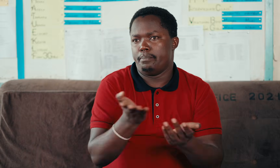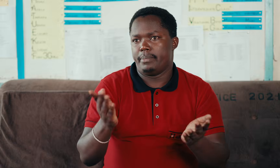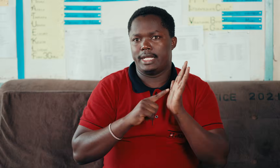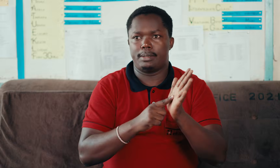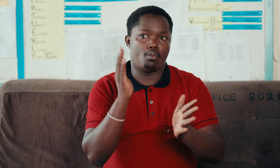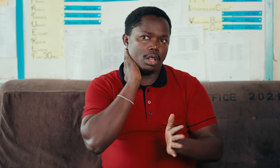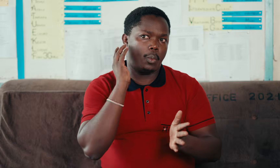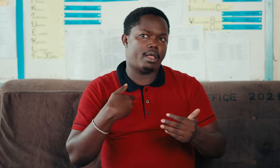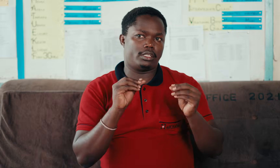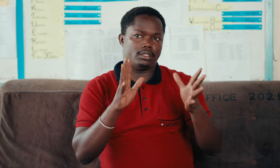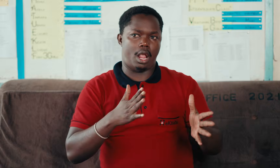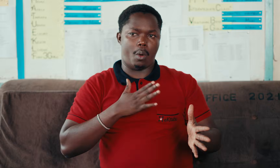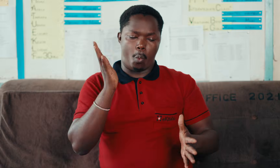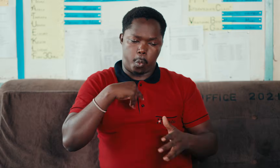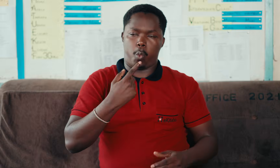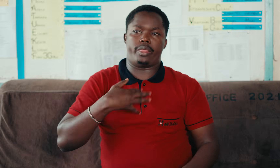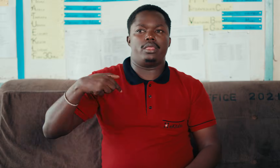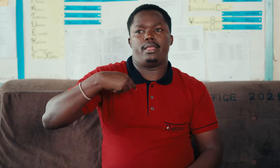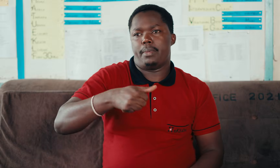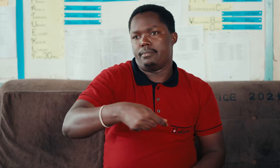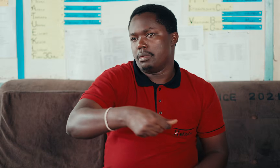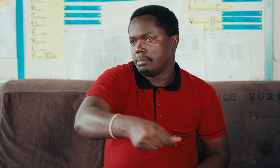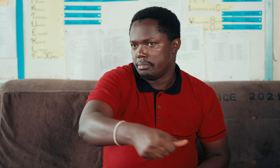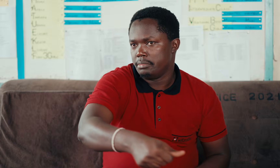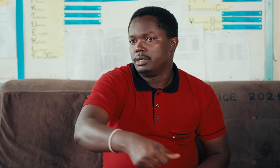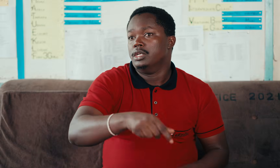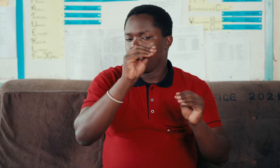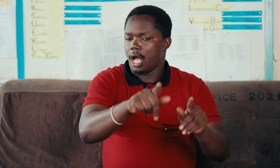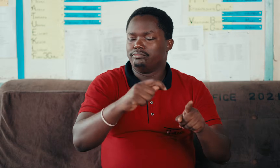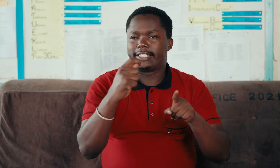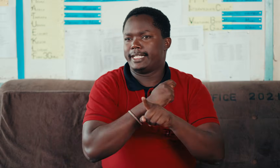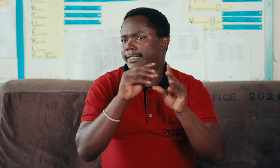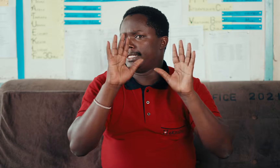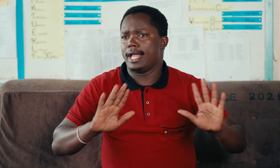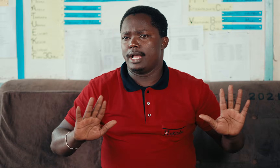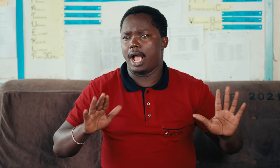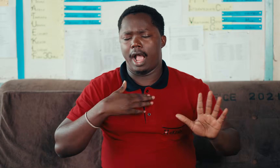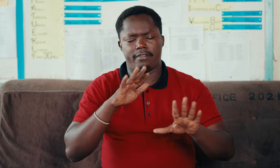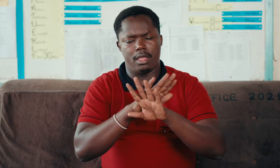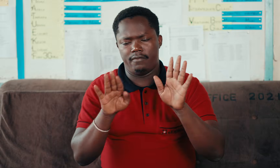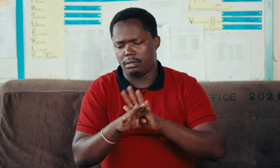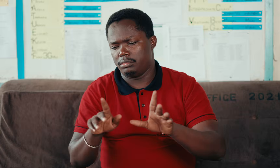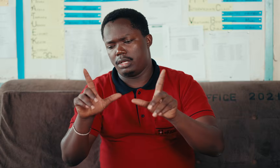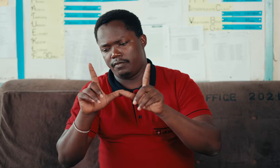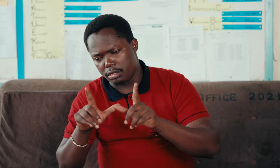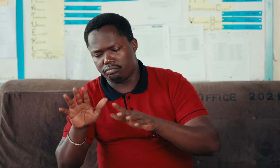deaf teacher who will be able to understand the learners. For example, here in Murang'a, we have given a teacher where we cater for her